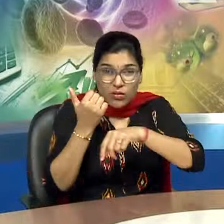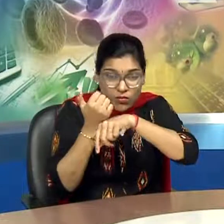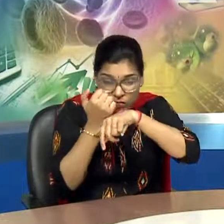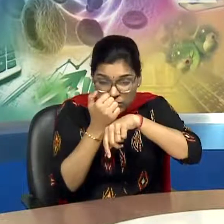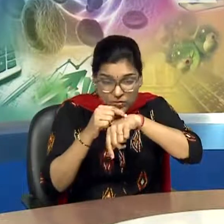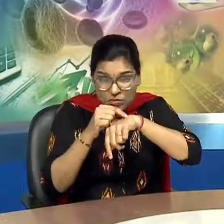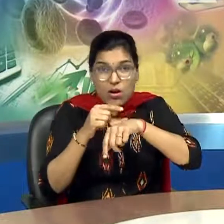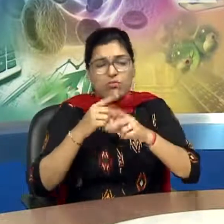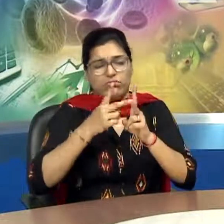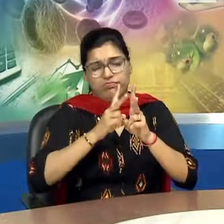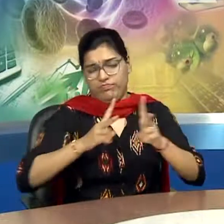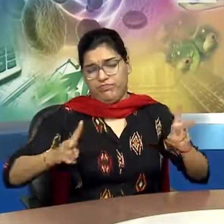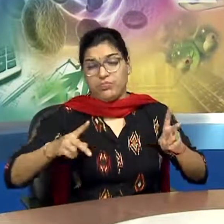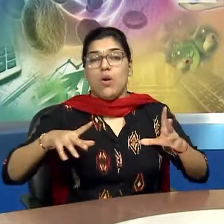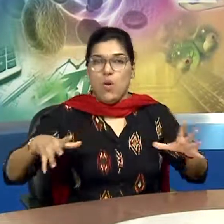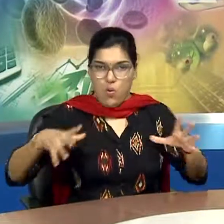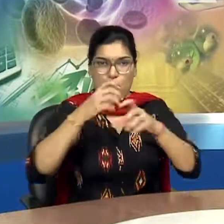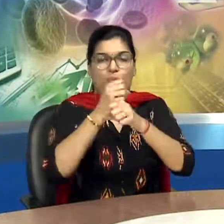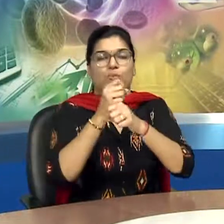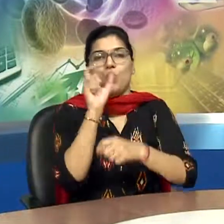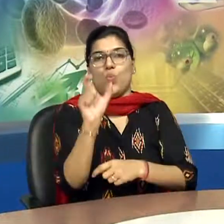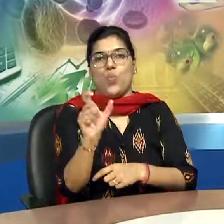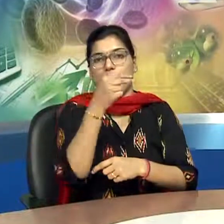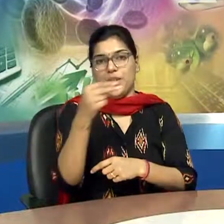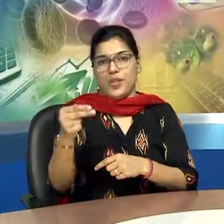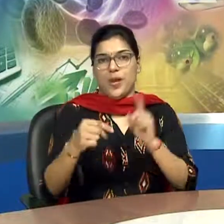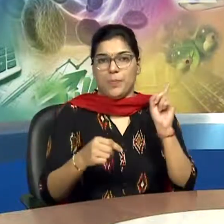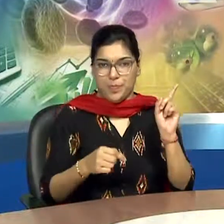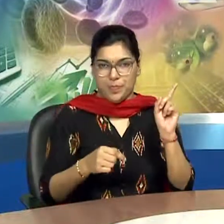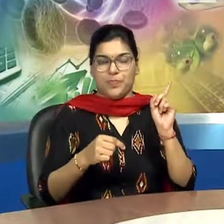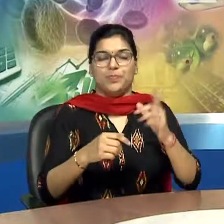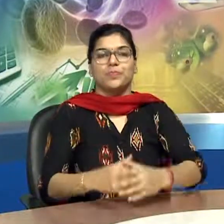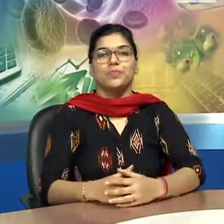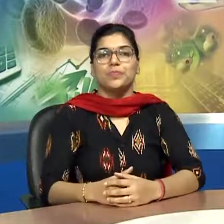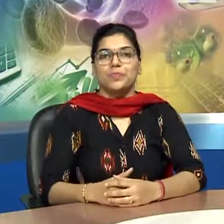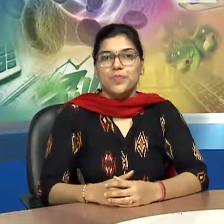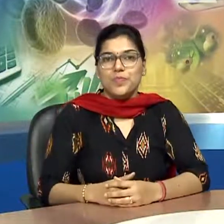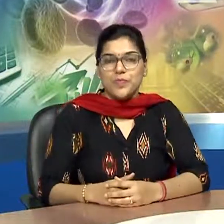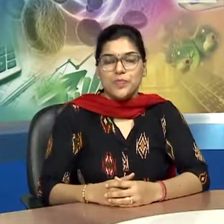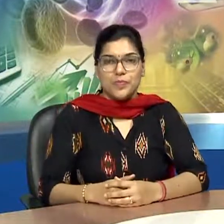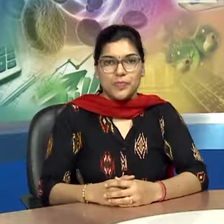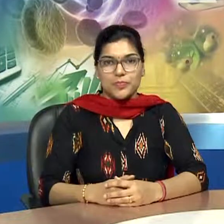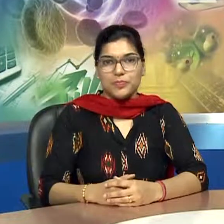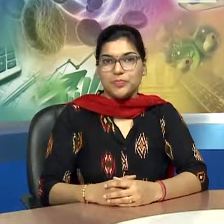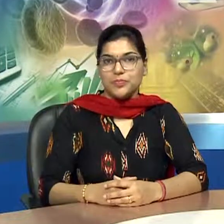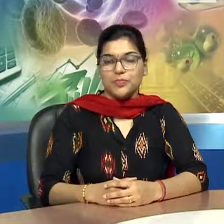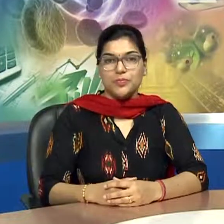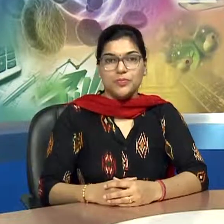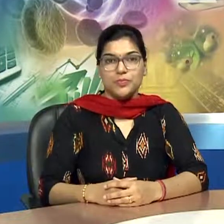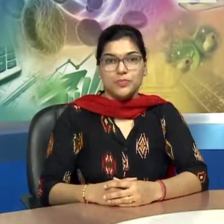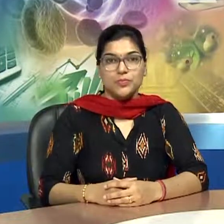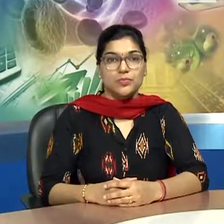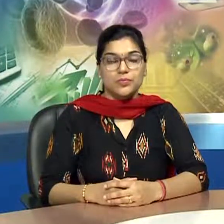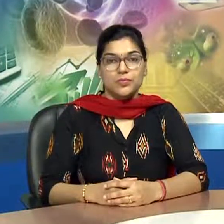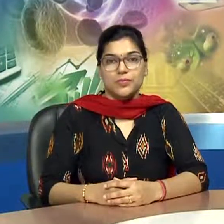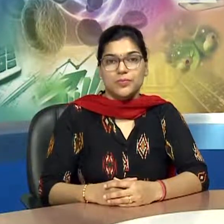addiction, the way they take these medicines. So both these are name of the chemicals.